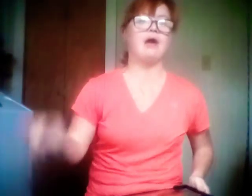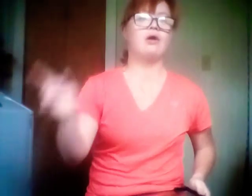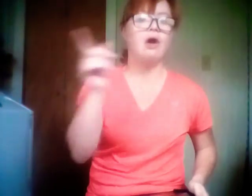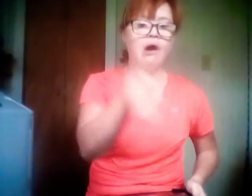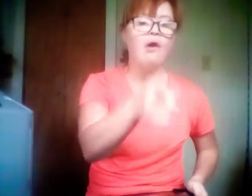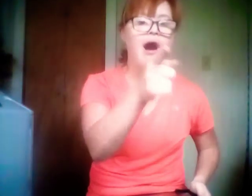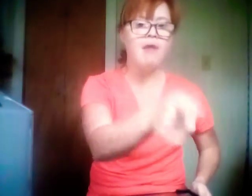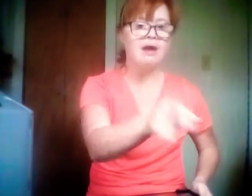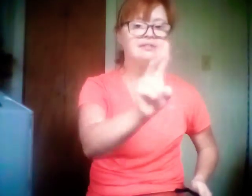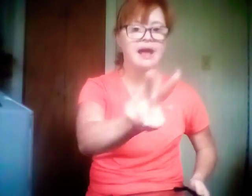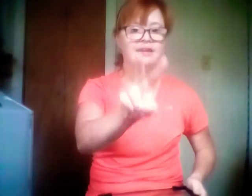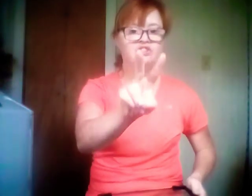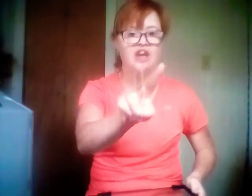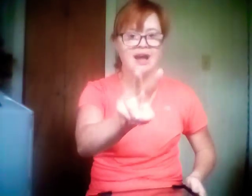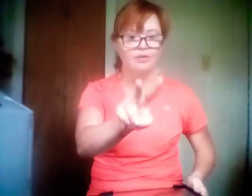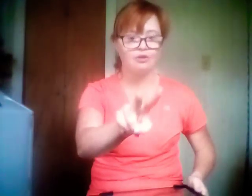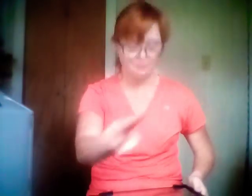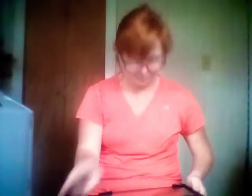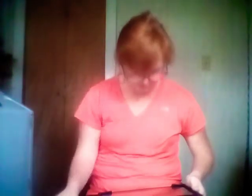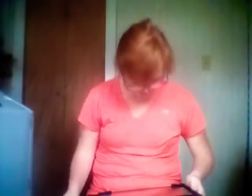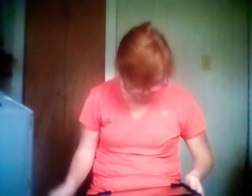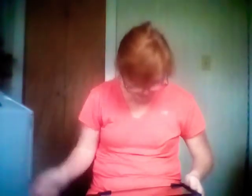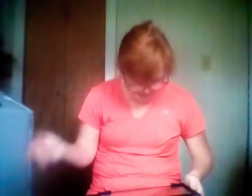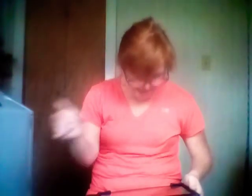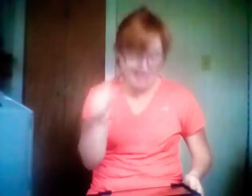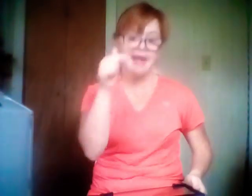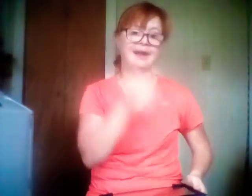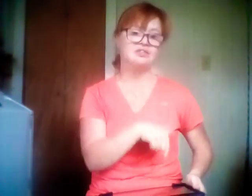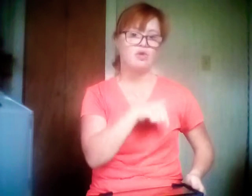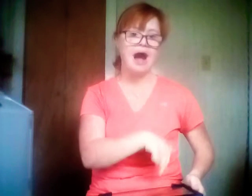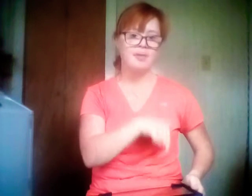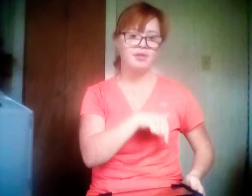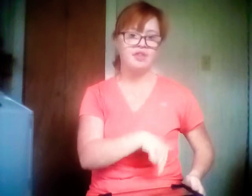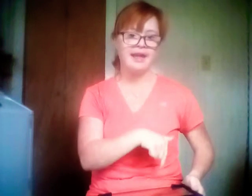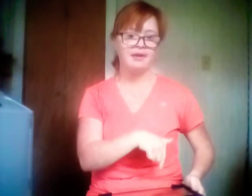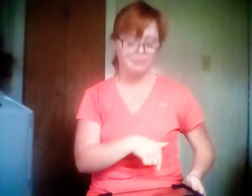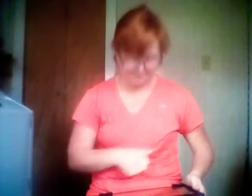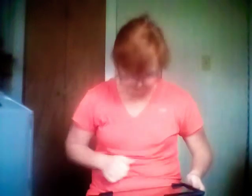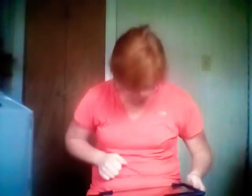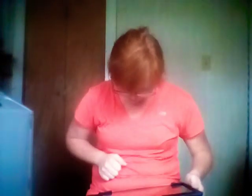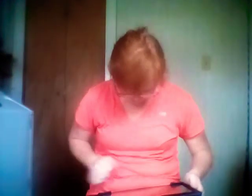Go on my second channel. It's called Deal.